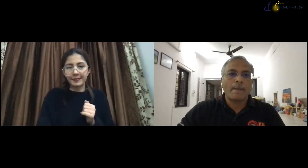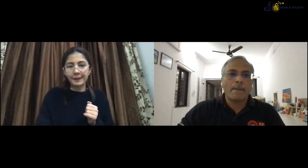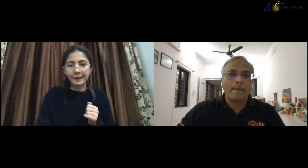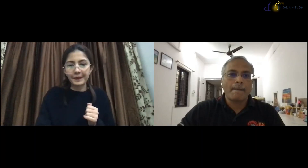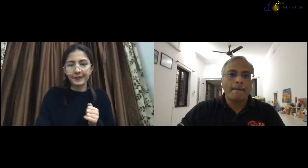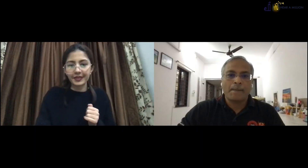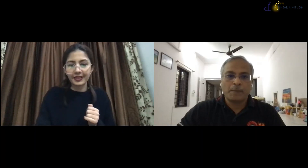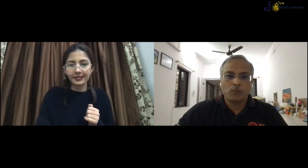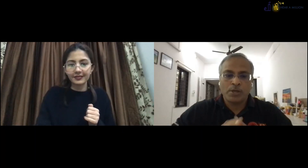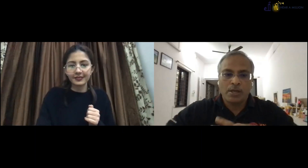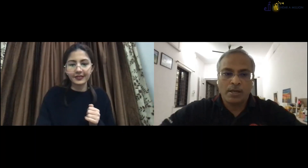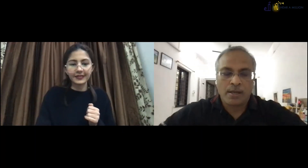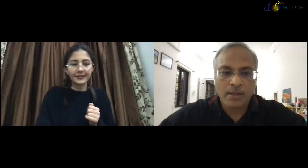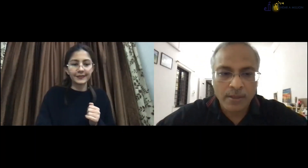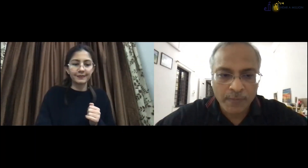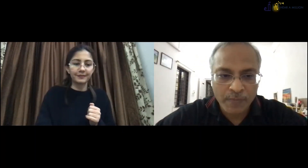talk.